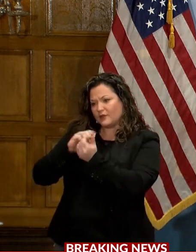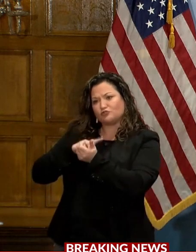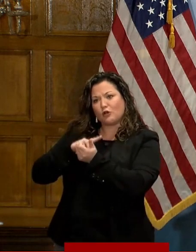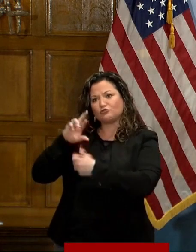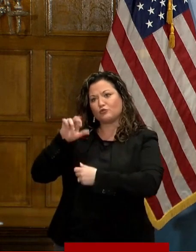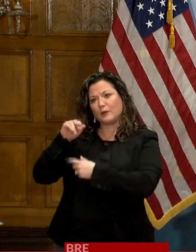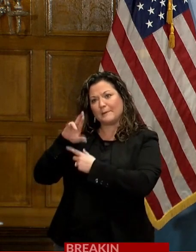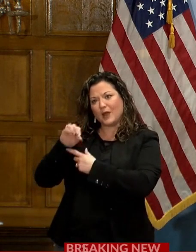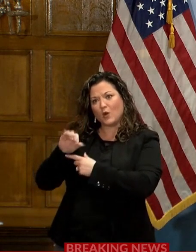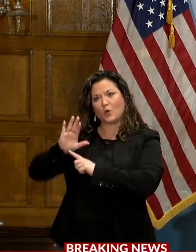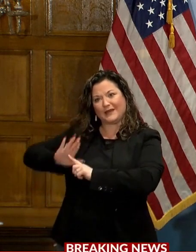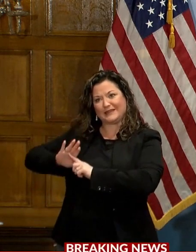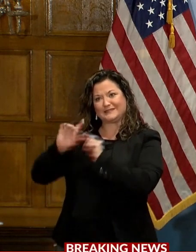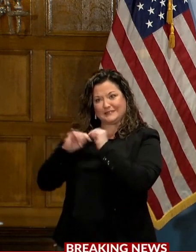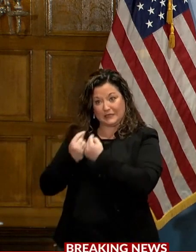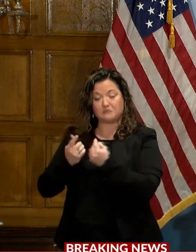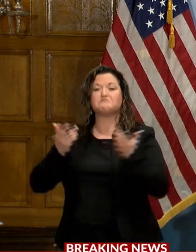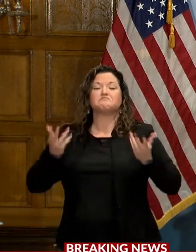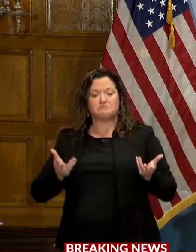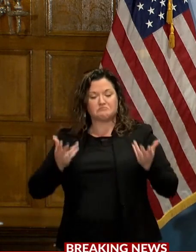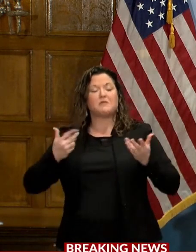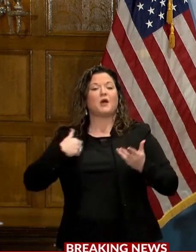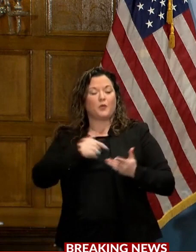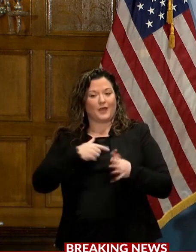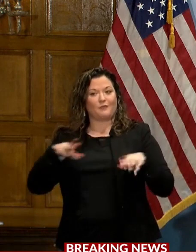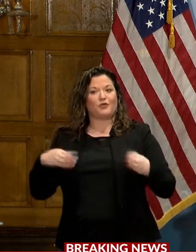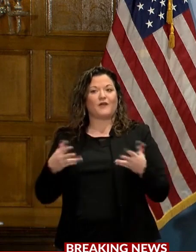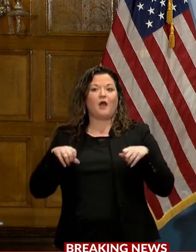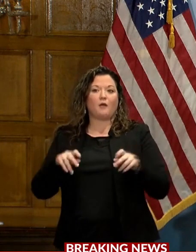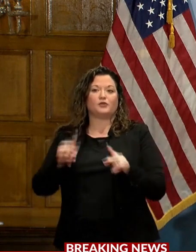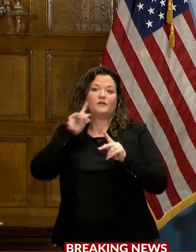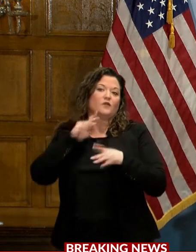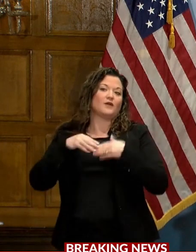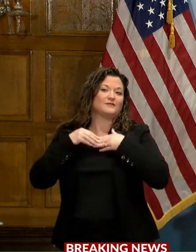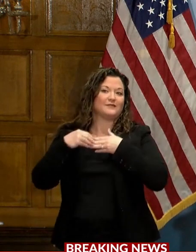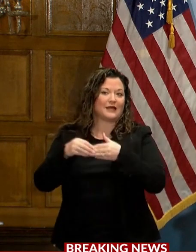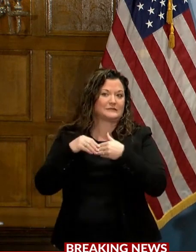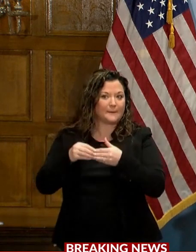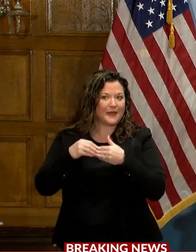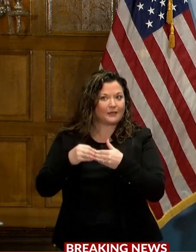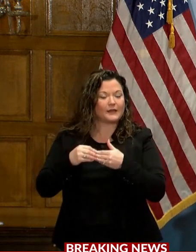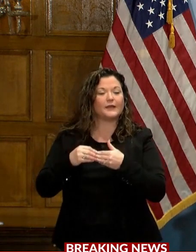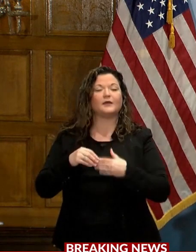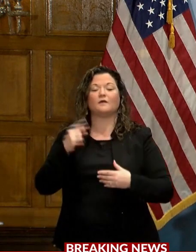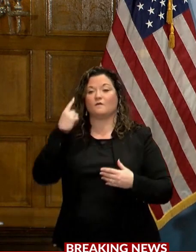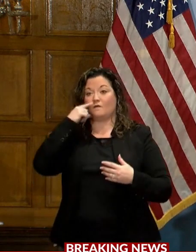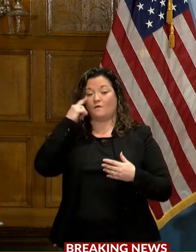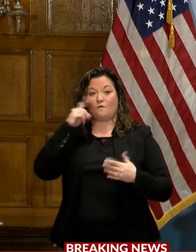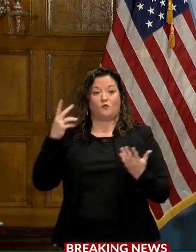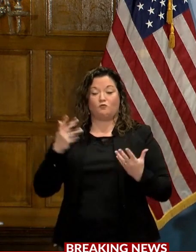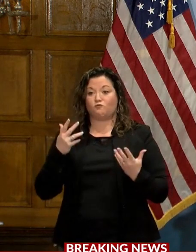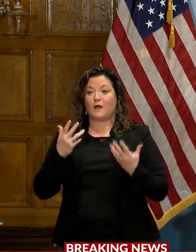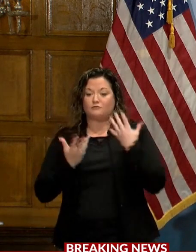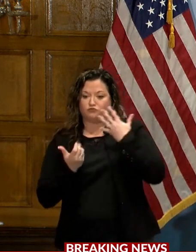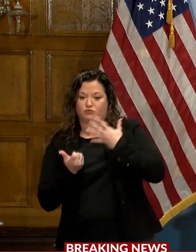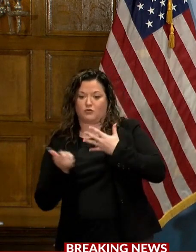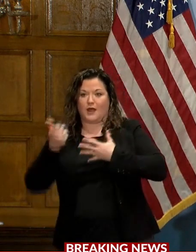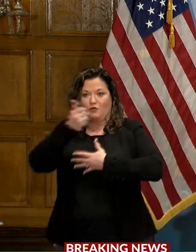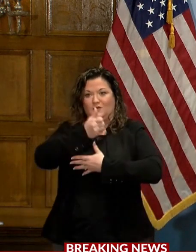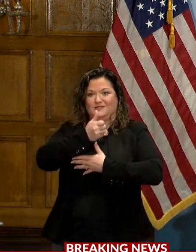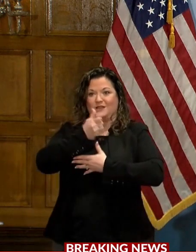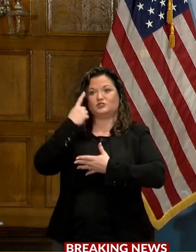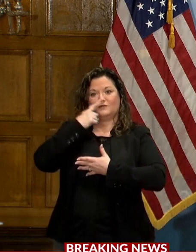we have created some opportunities for flexibility with the through prioritization to